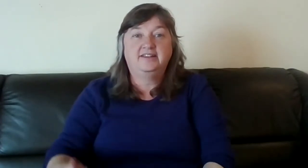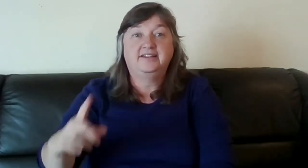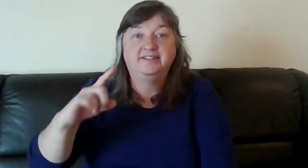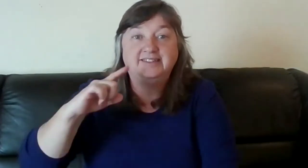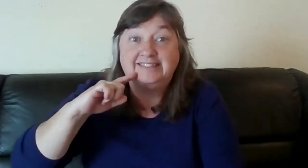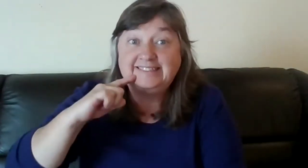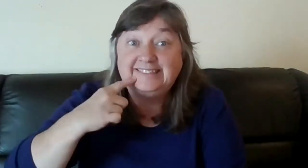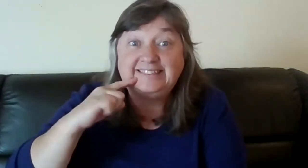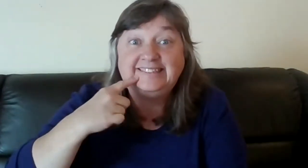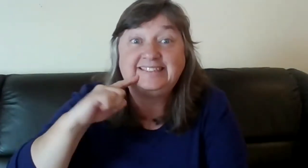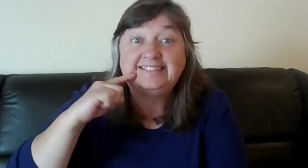Candy.